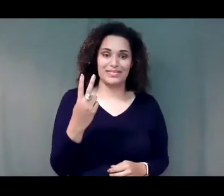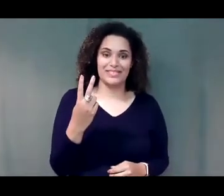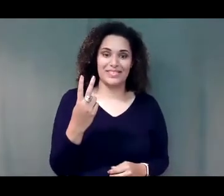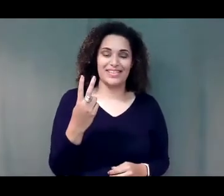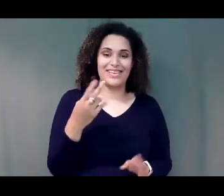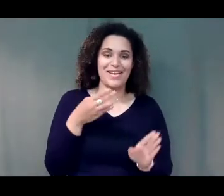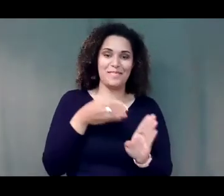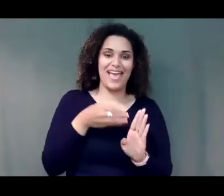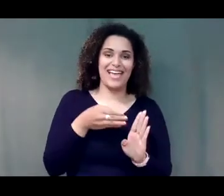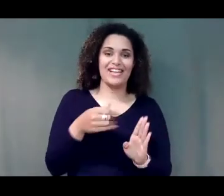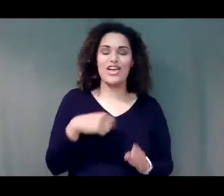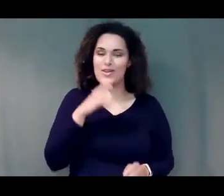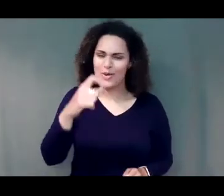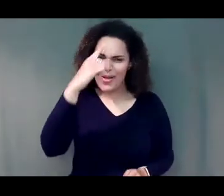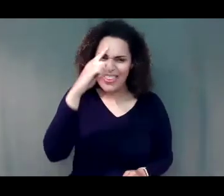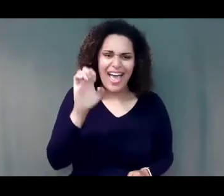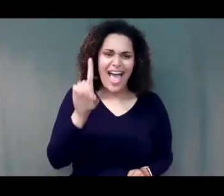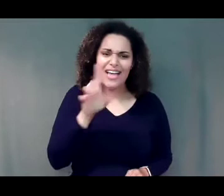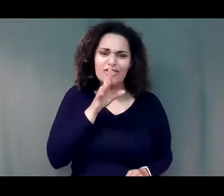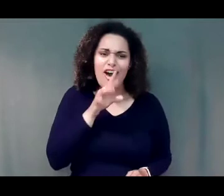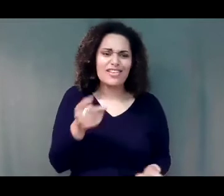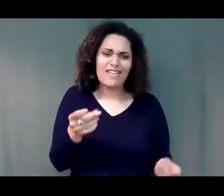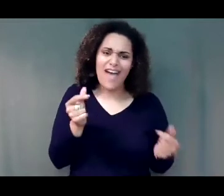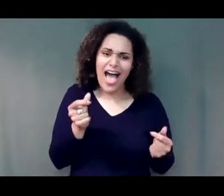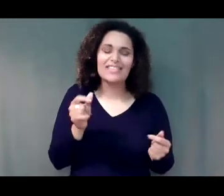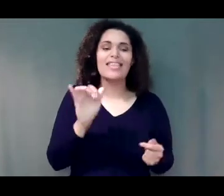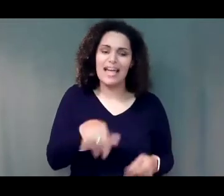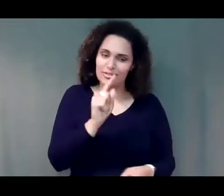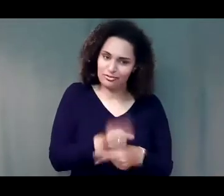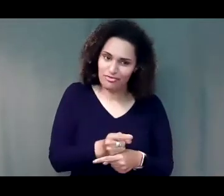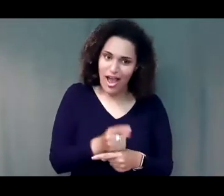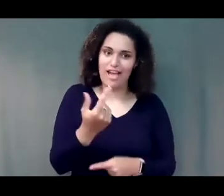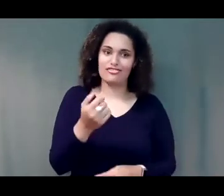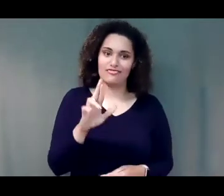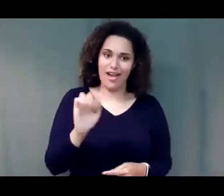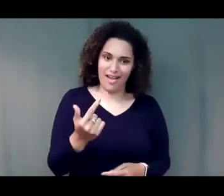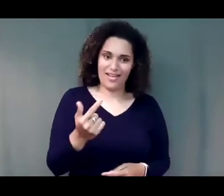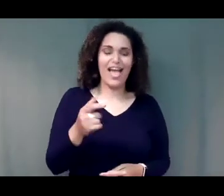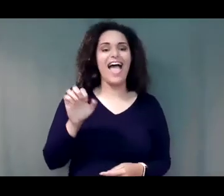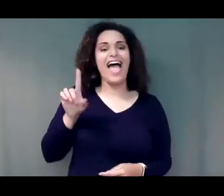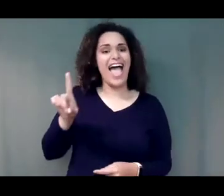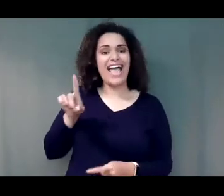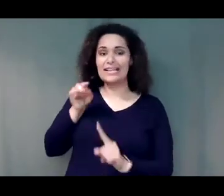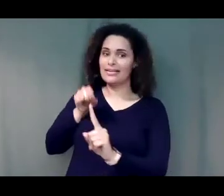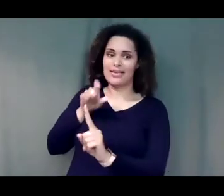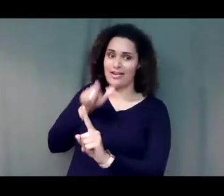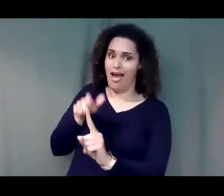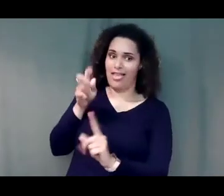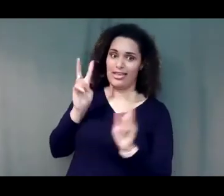main. You don't think Ed talks too fast? No, that is right, Greg. Ed is not the problem.